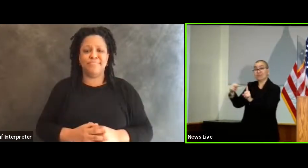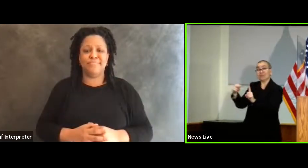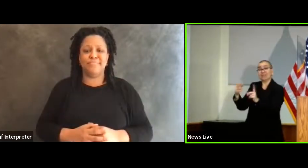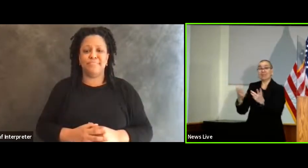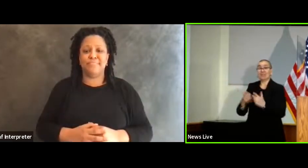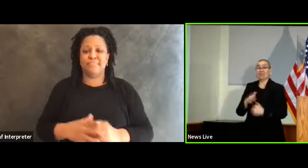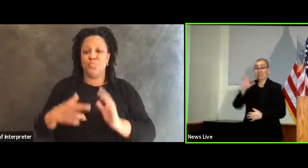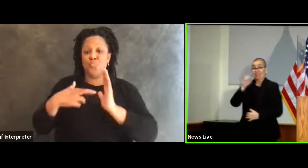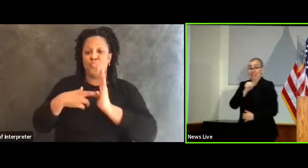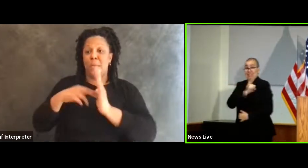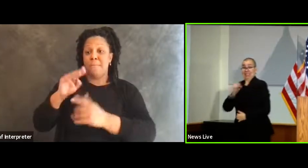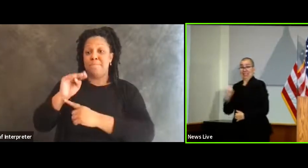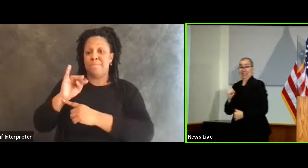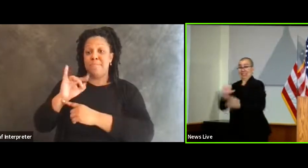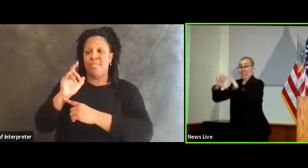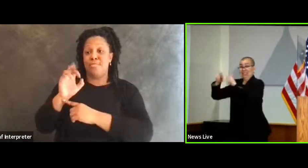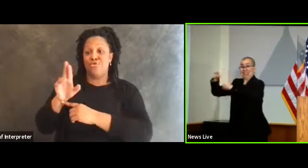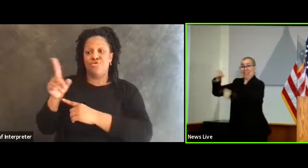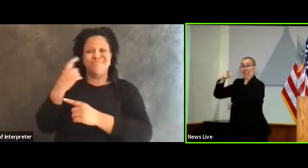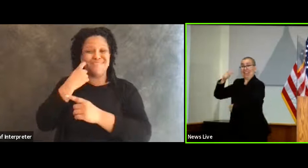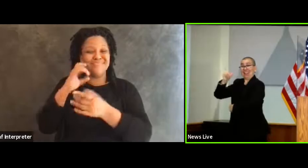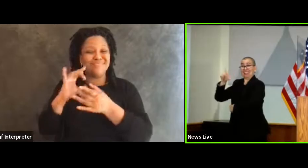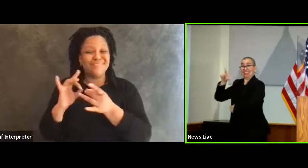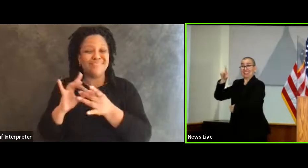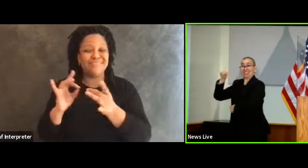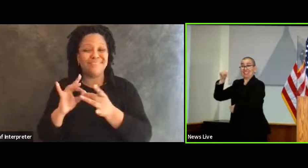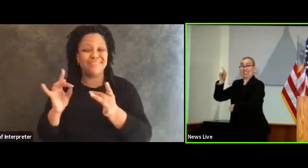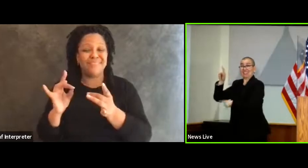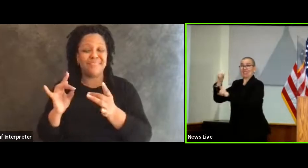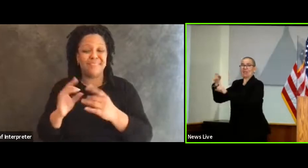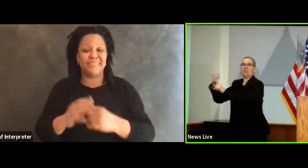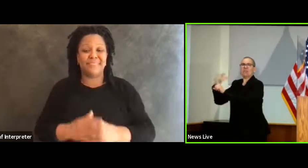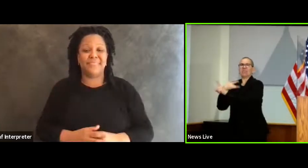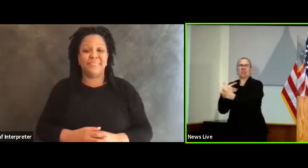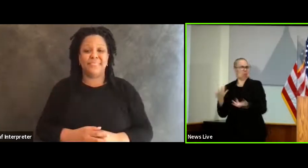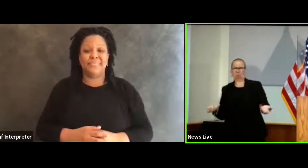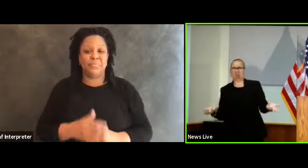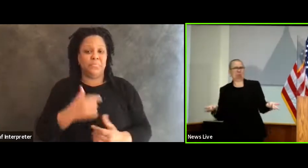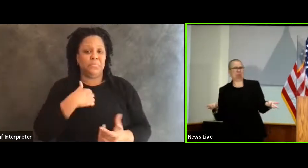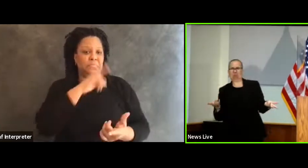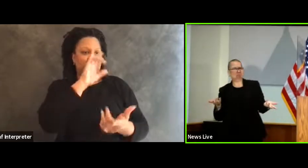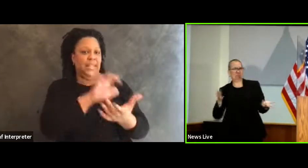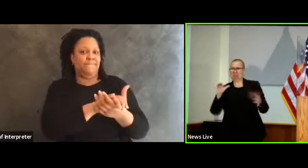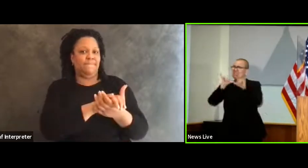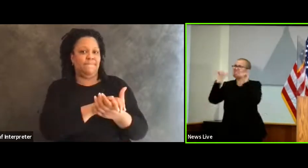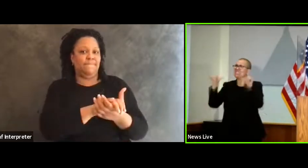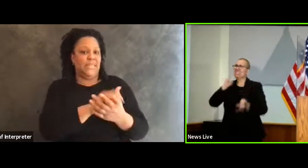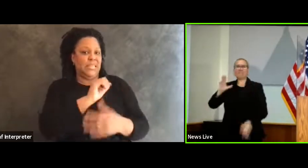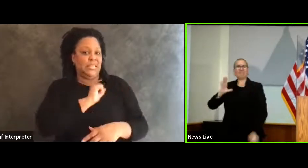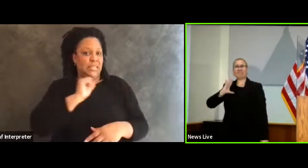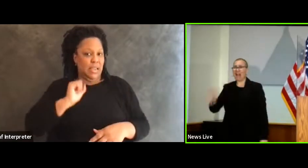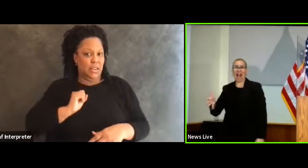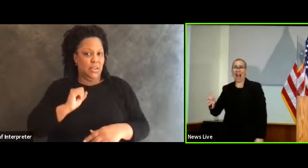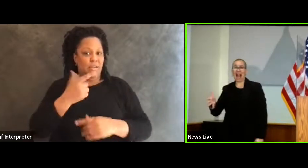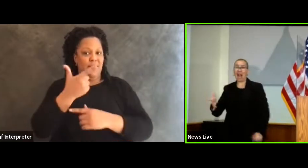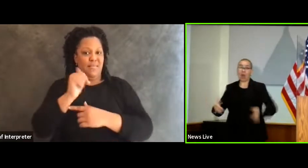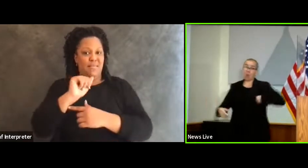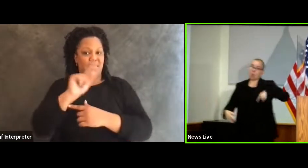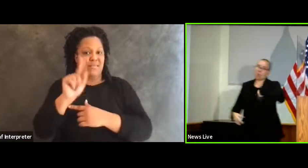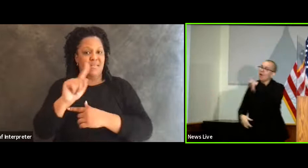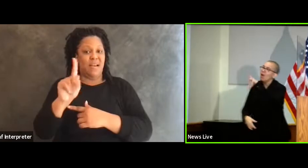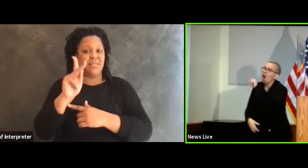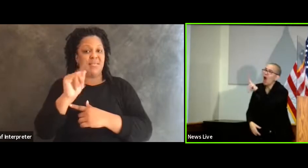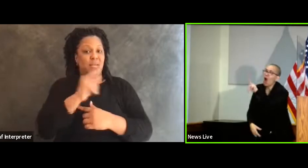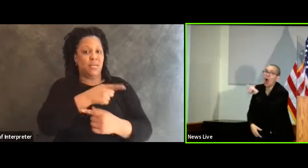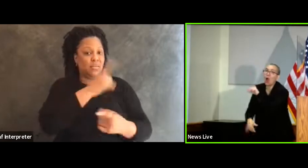Gazelka, and I believe him when he says he doesn't think that there's a problem here in the system work. And we're trying to say there is. So I don't know if it's been that meaningful. I'd